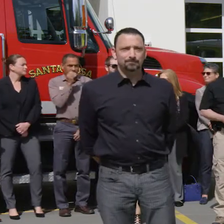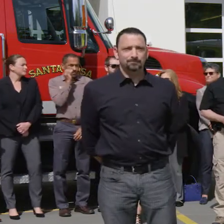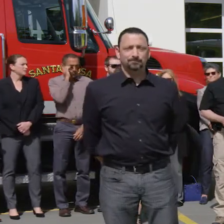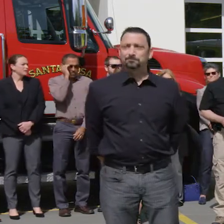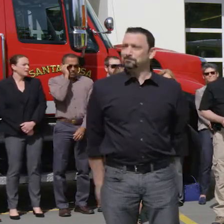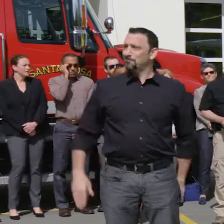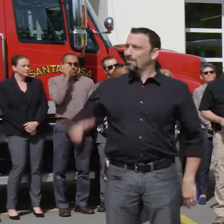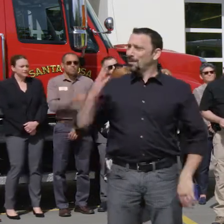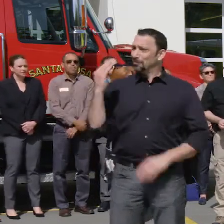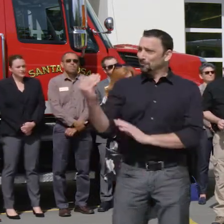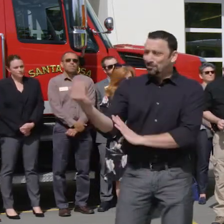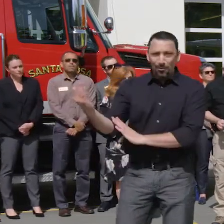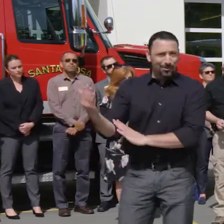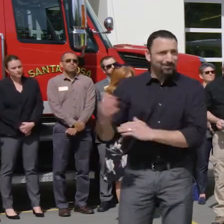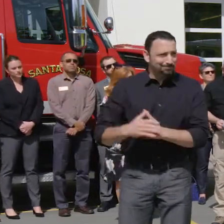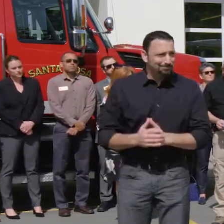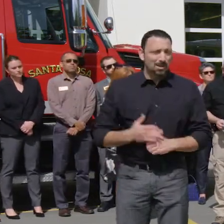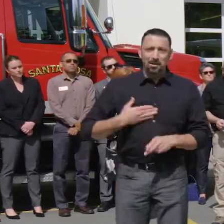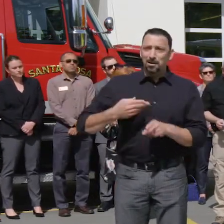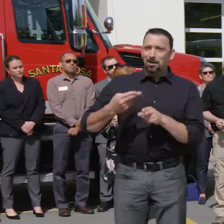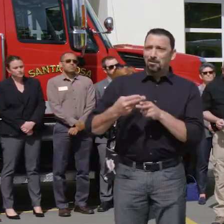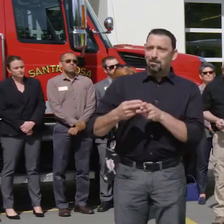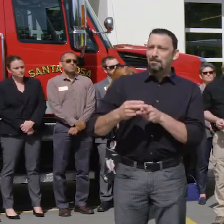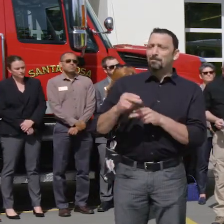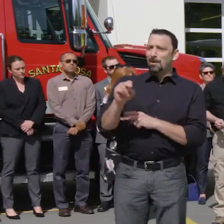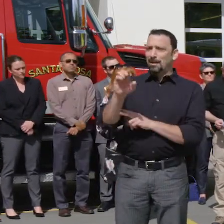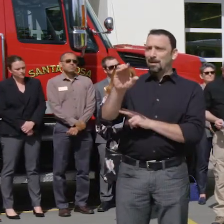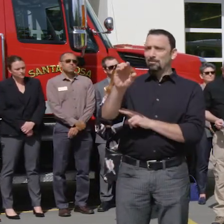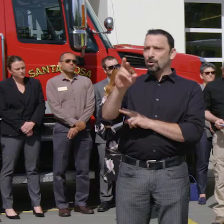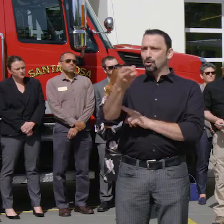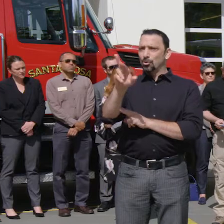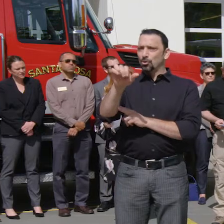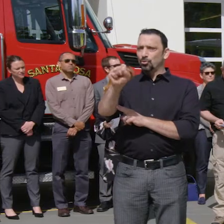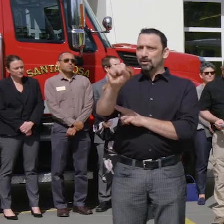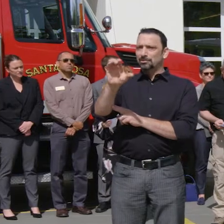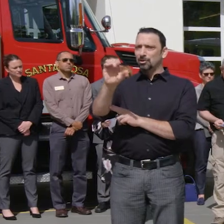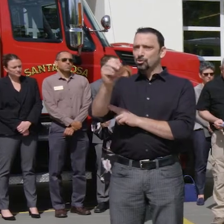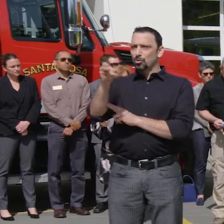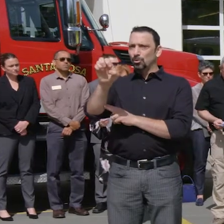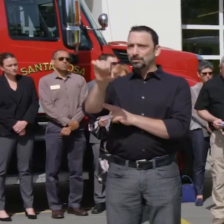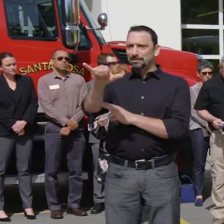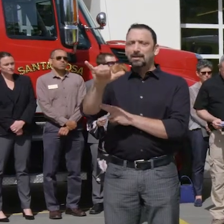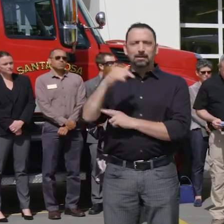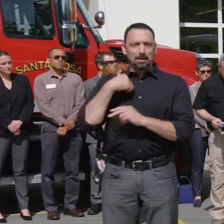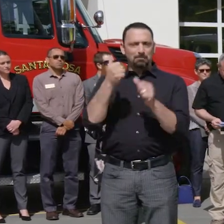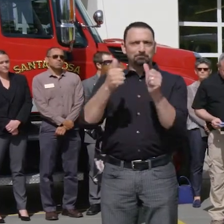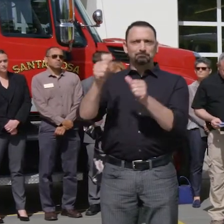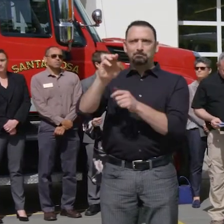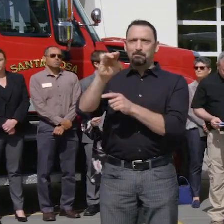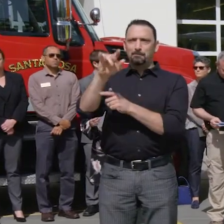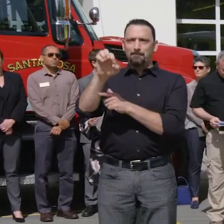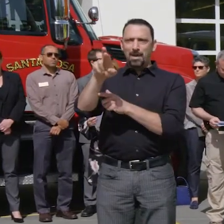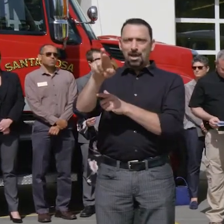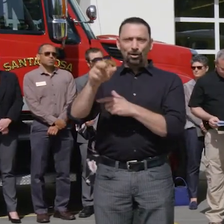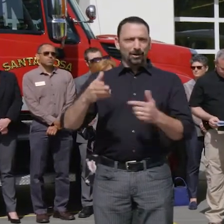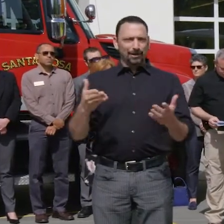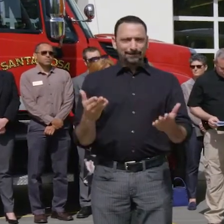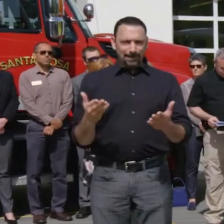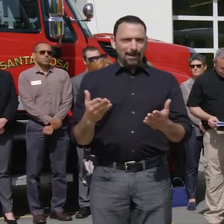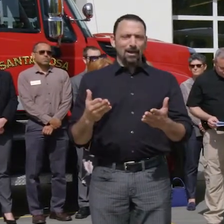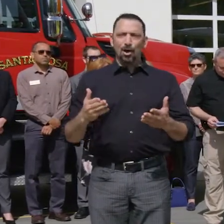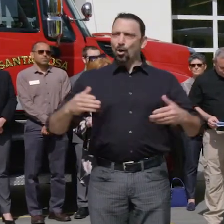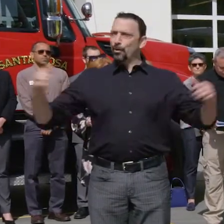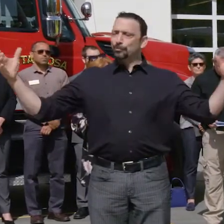Good morning, everybody. I'm Chris Corsi, the mayor of Santa Rosa. And we're here today to mark a milestone, which is